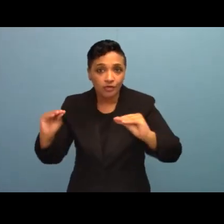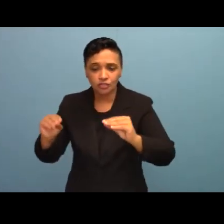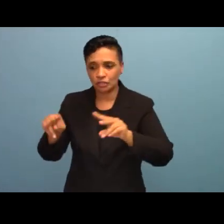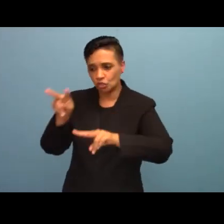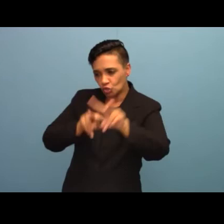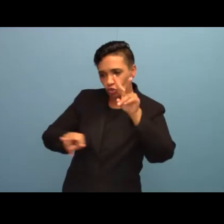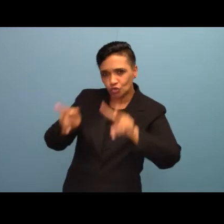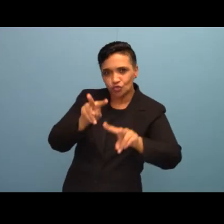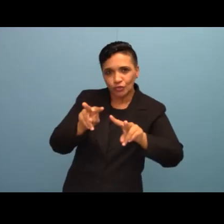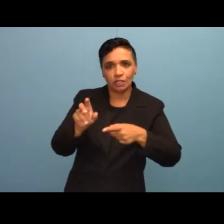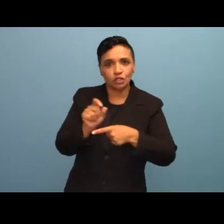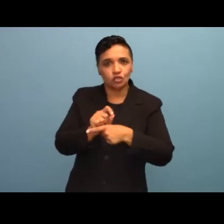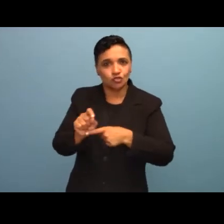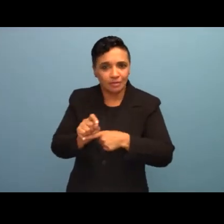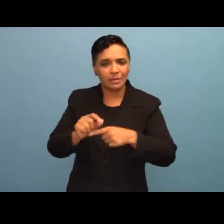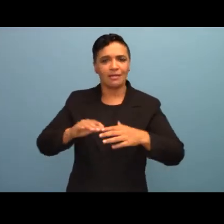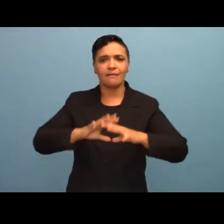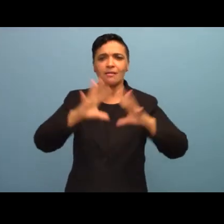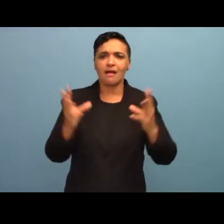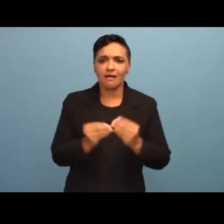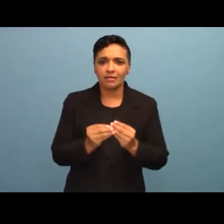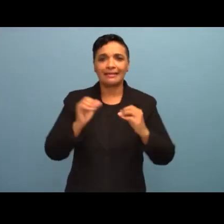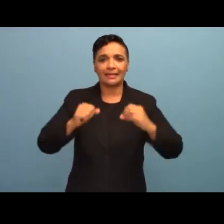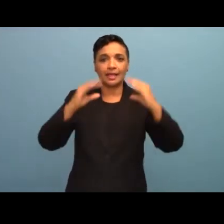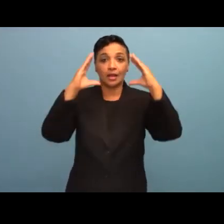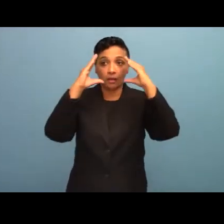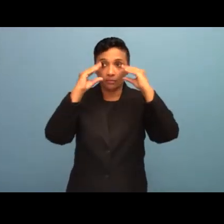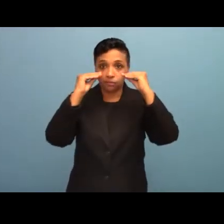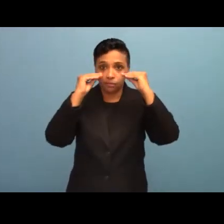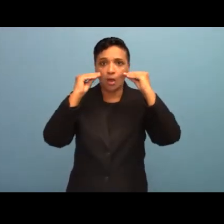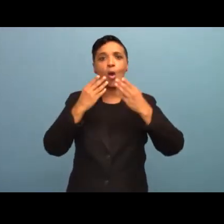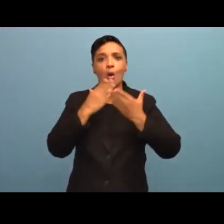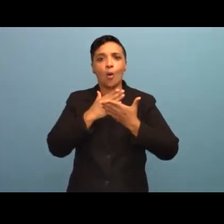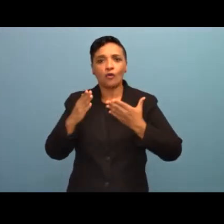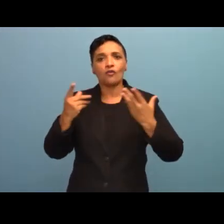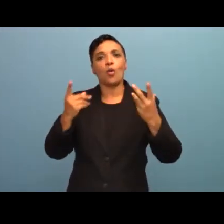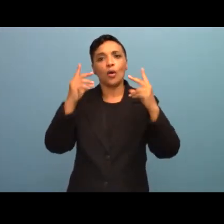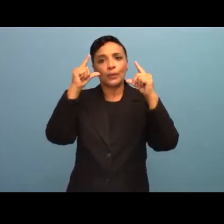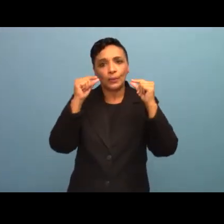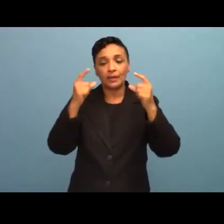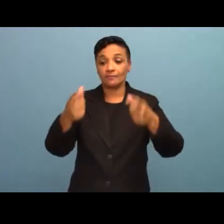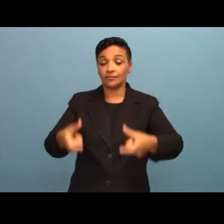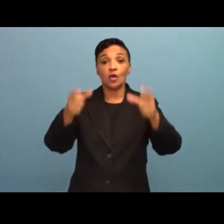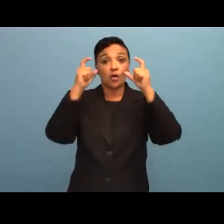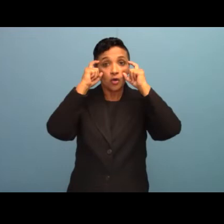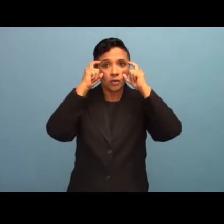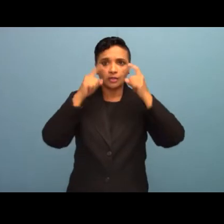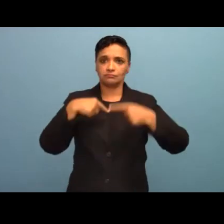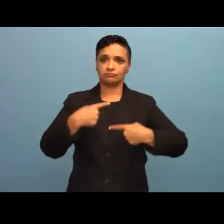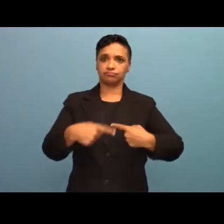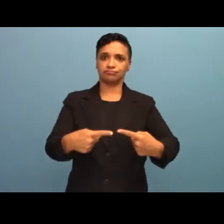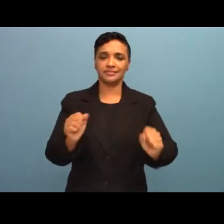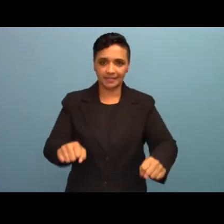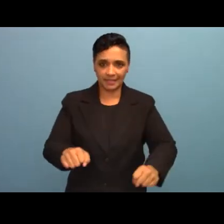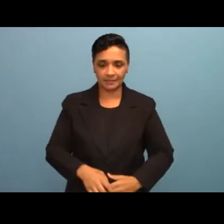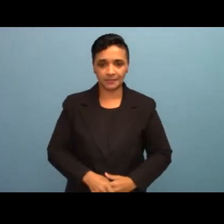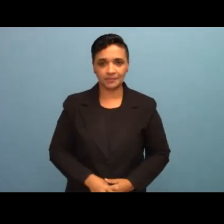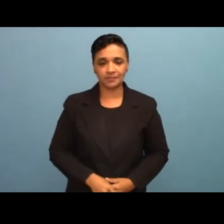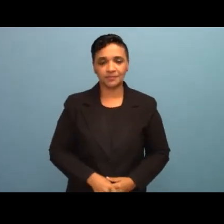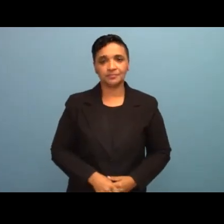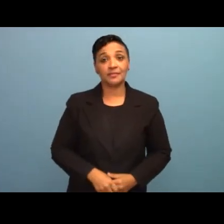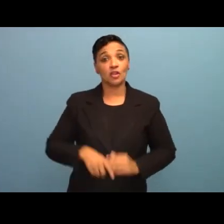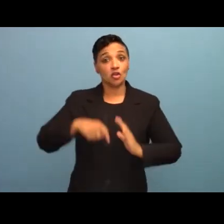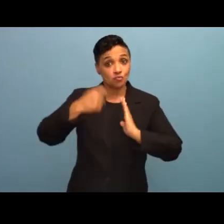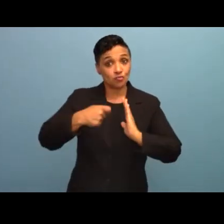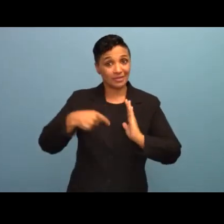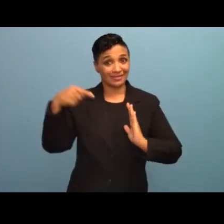treatment, hence reduction of vision impairment and ocular mobility. Ponoyami also intends to